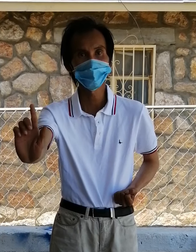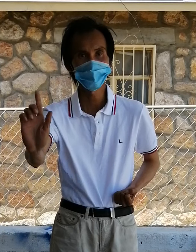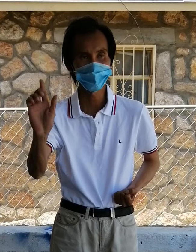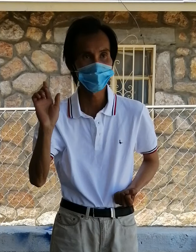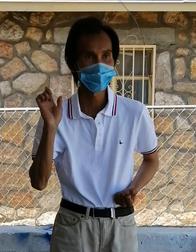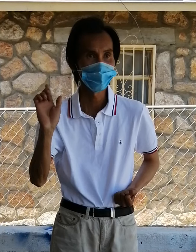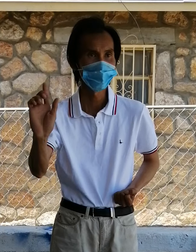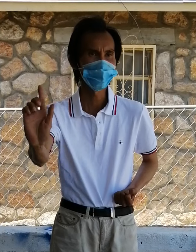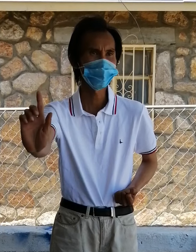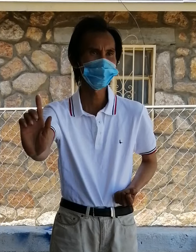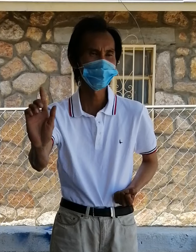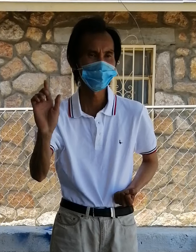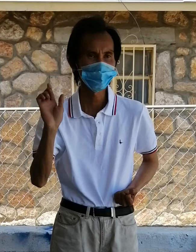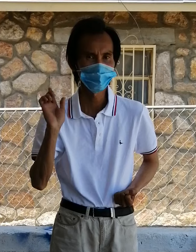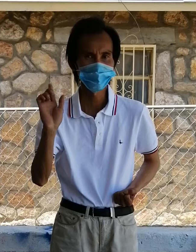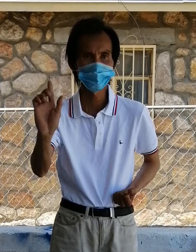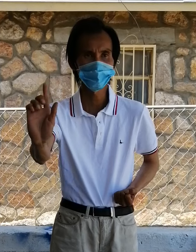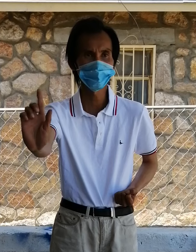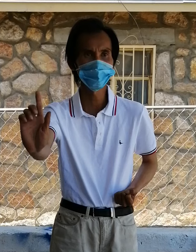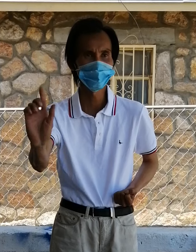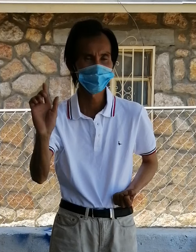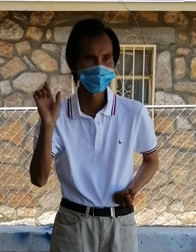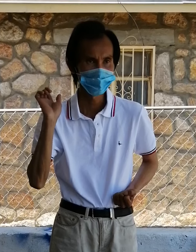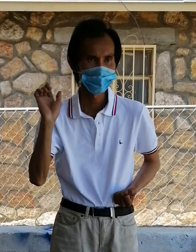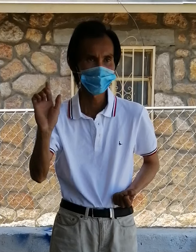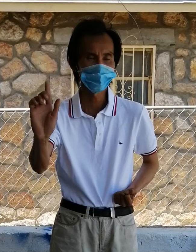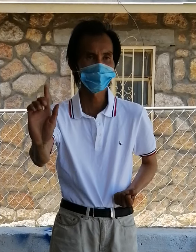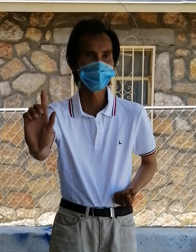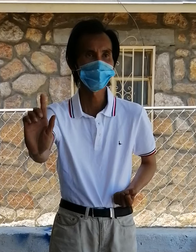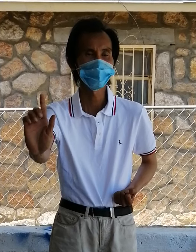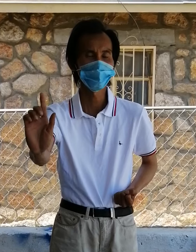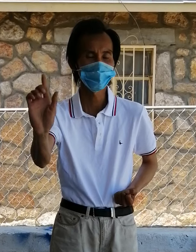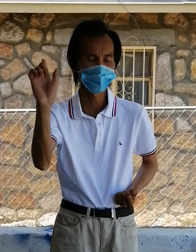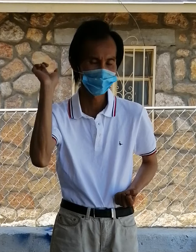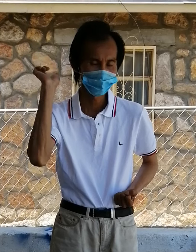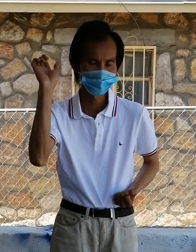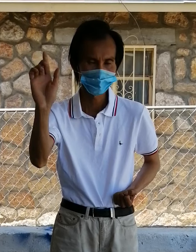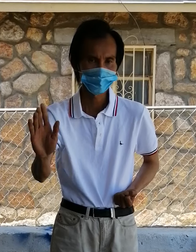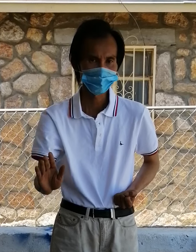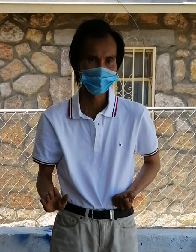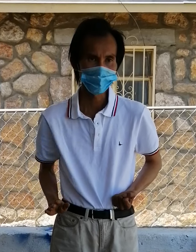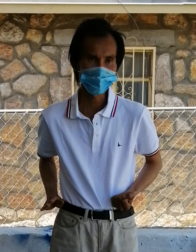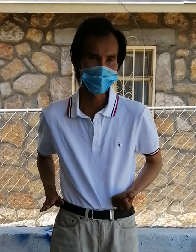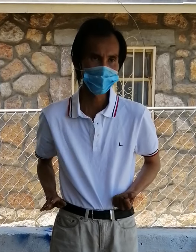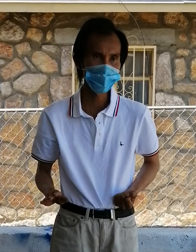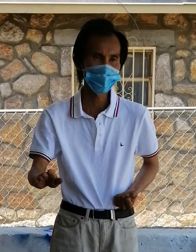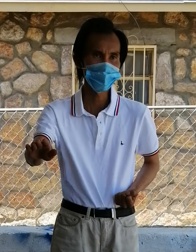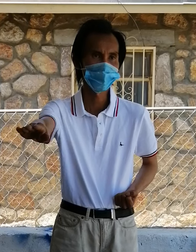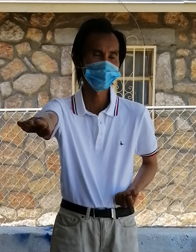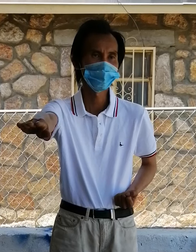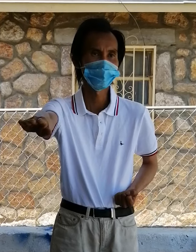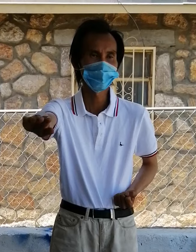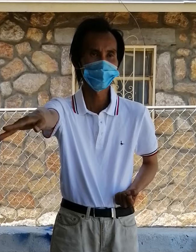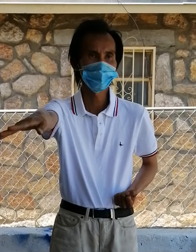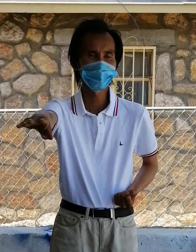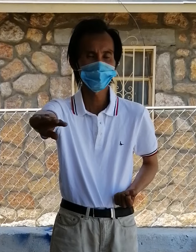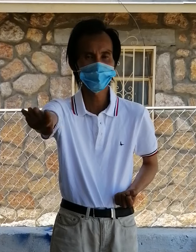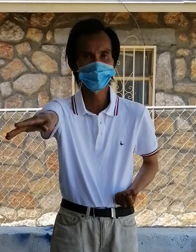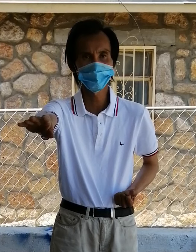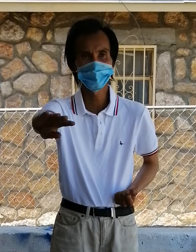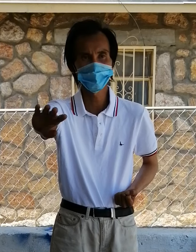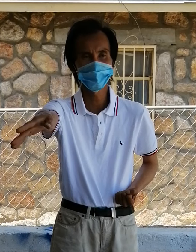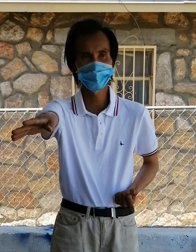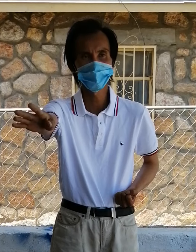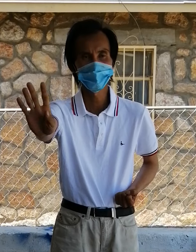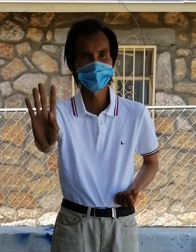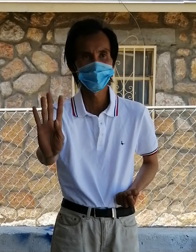here.